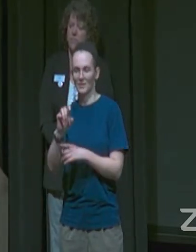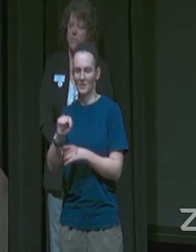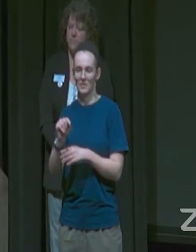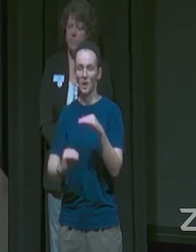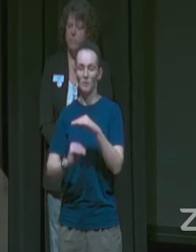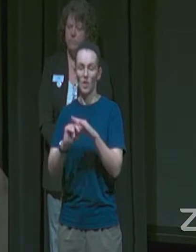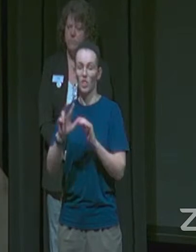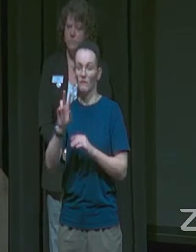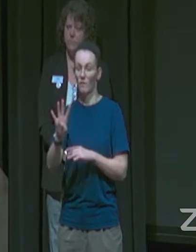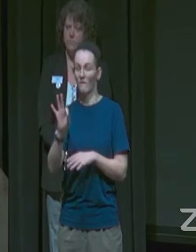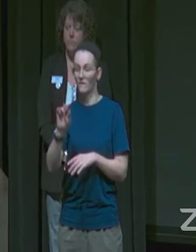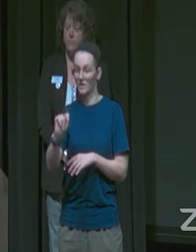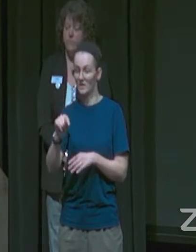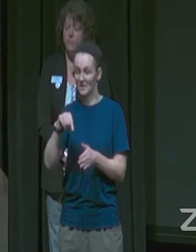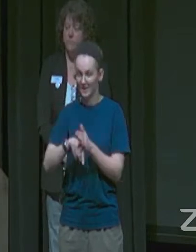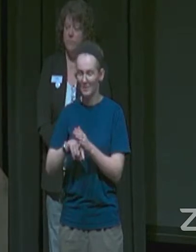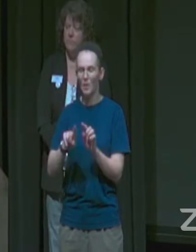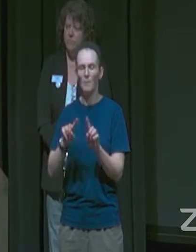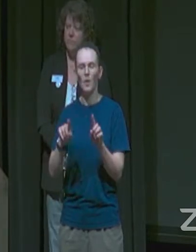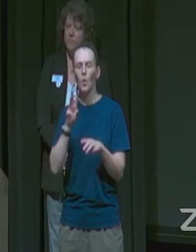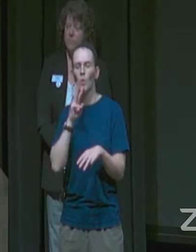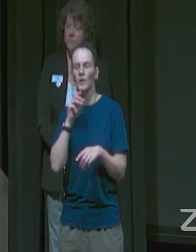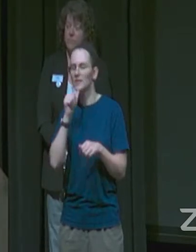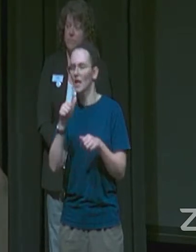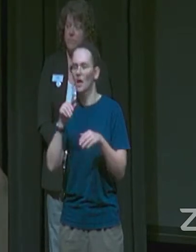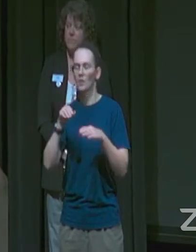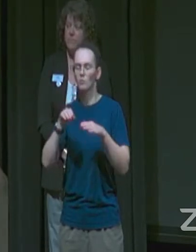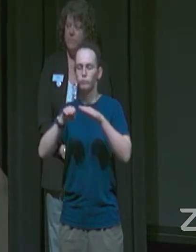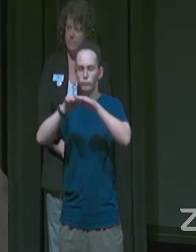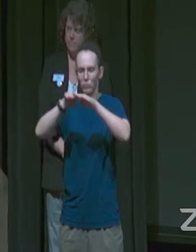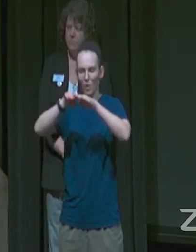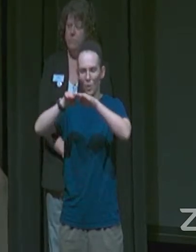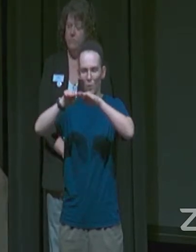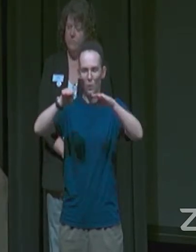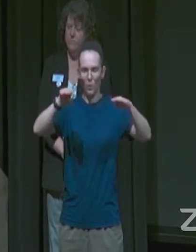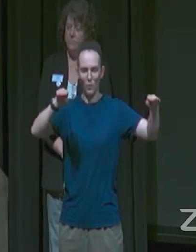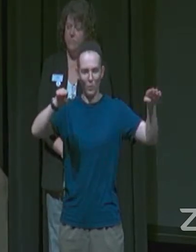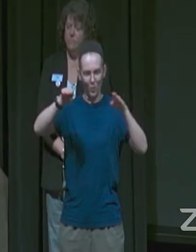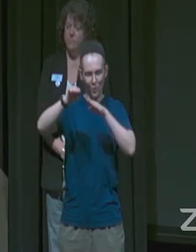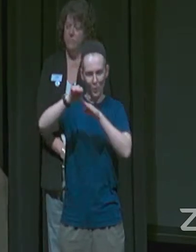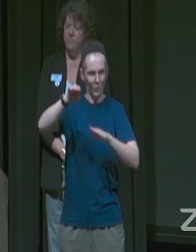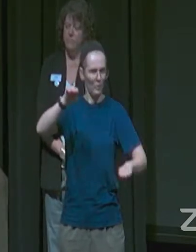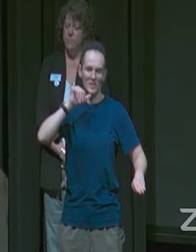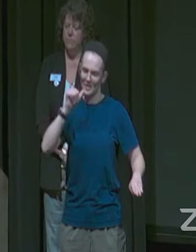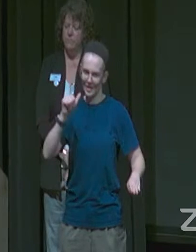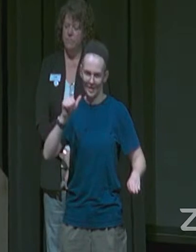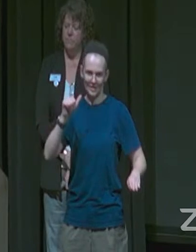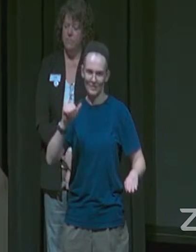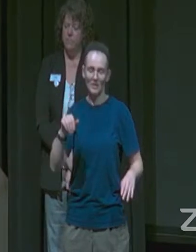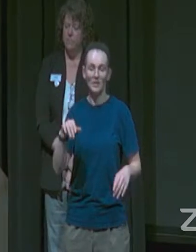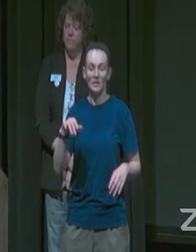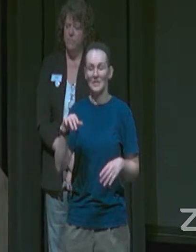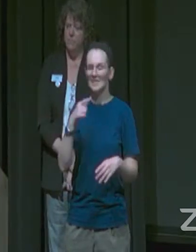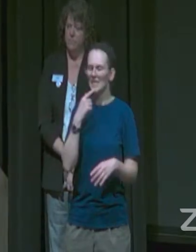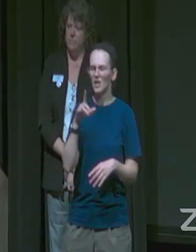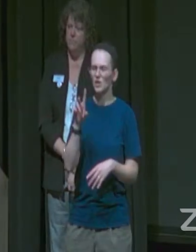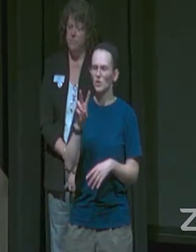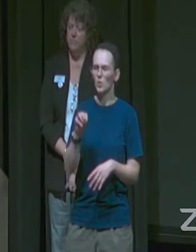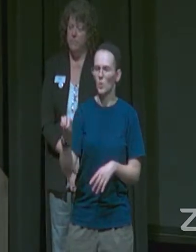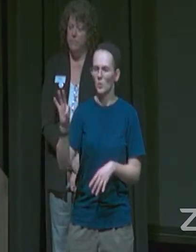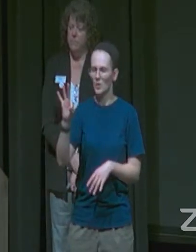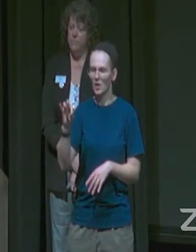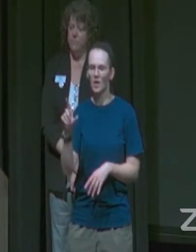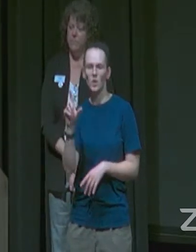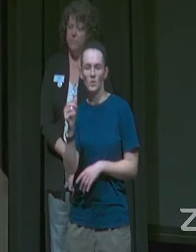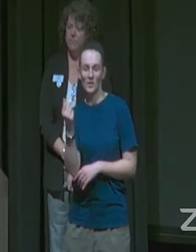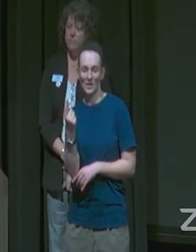deep, but that water's not going to be a continuous depth, because when we said in 2009 and 2011,